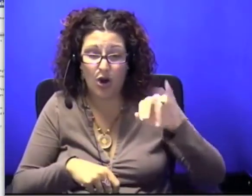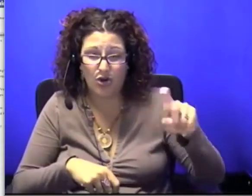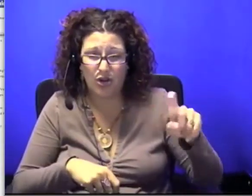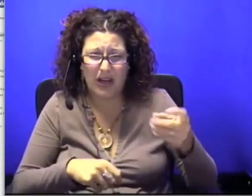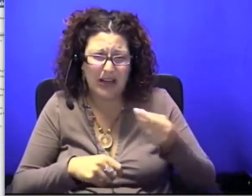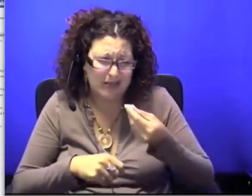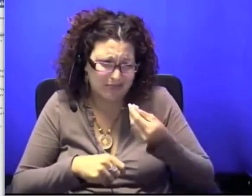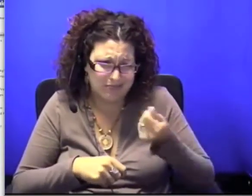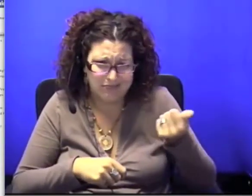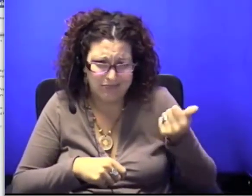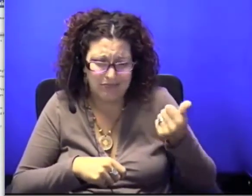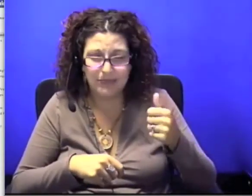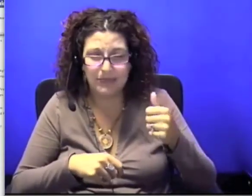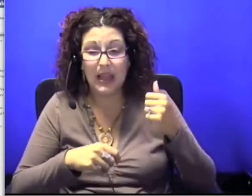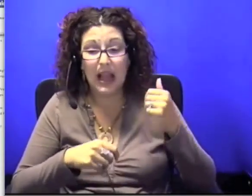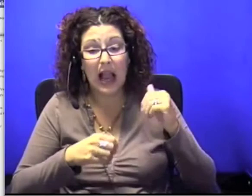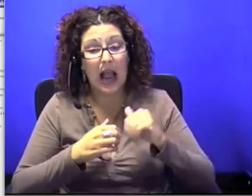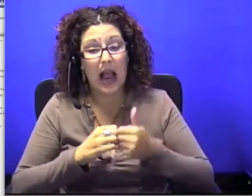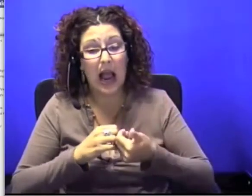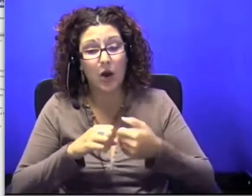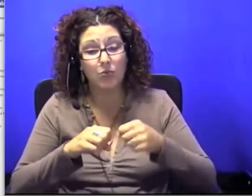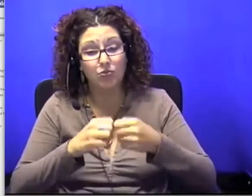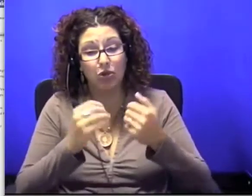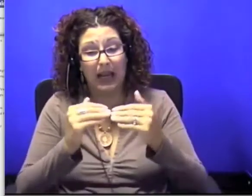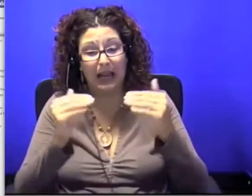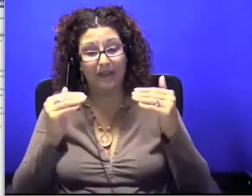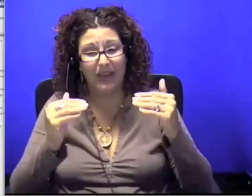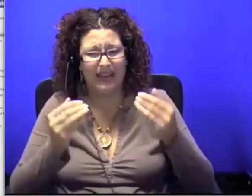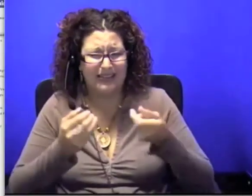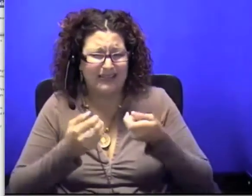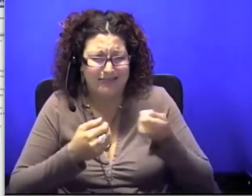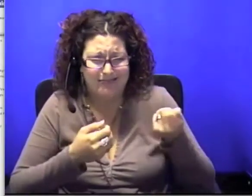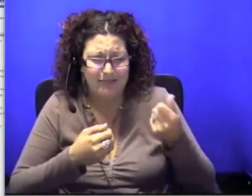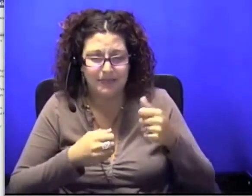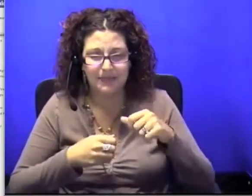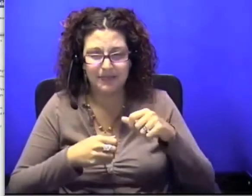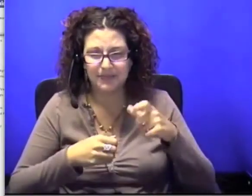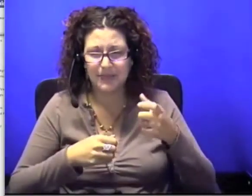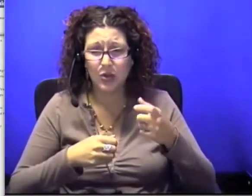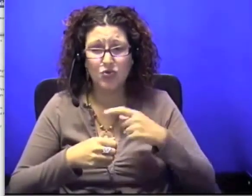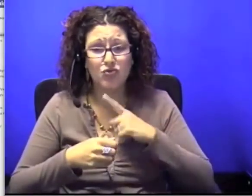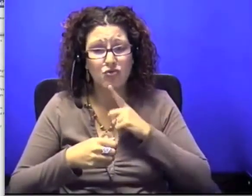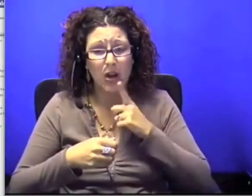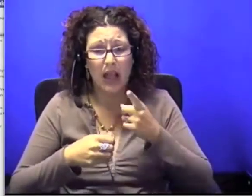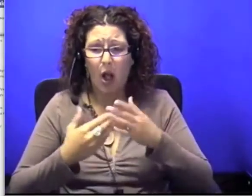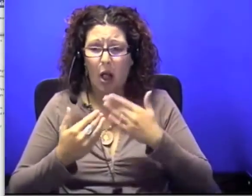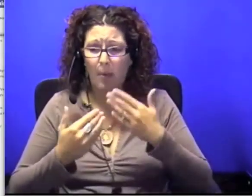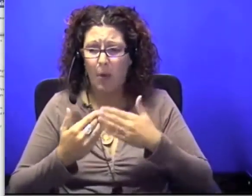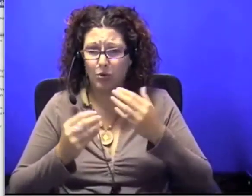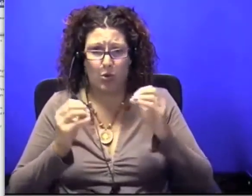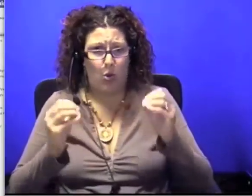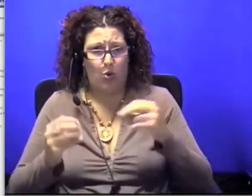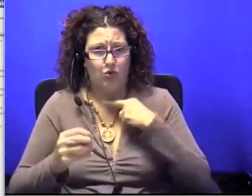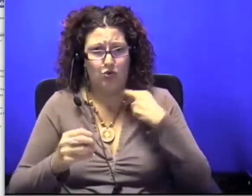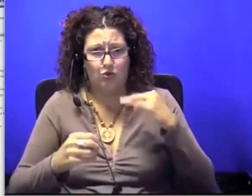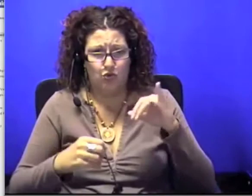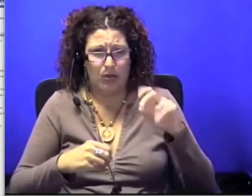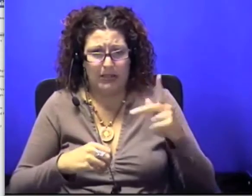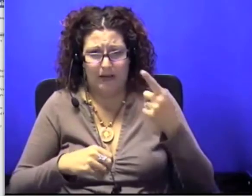and the way to get to break even is so minimal. The risk there is almost zero. So don't let that stop